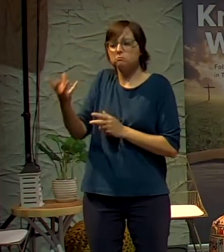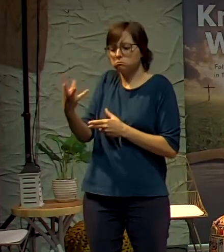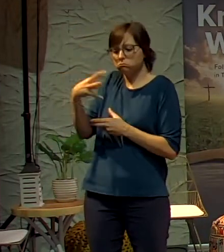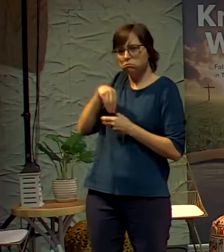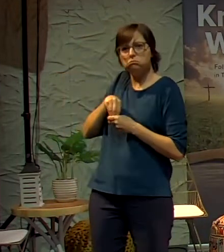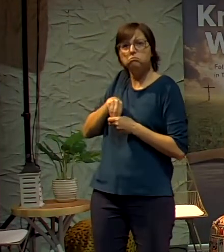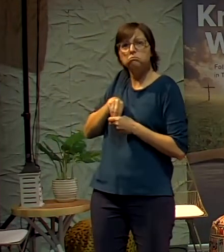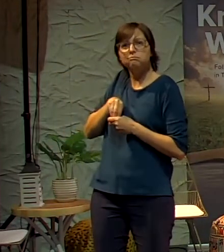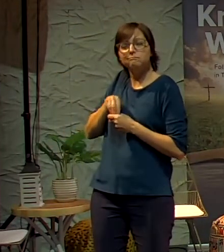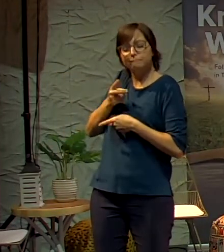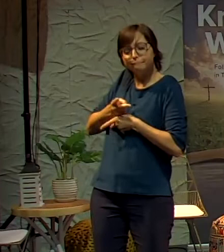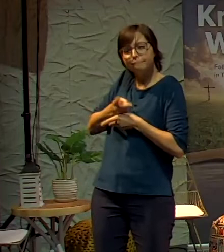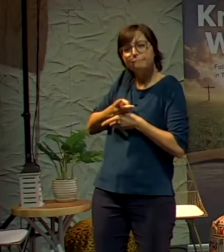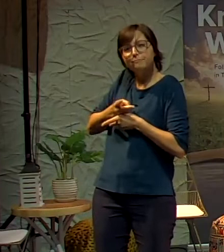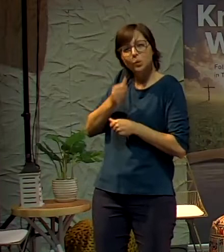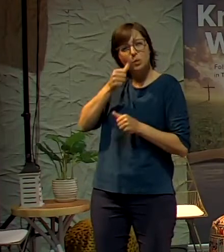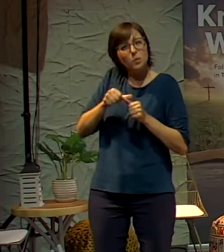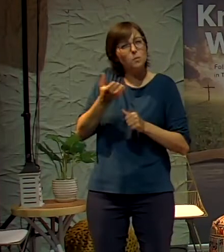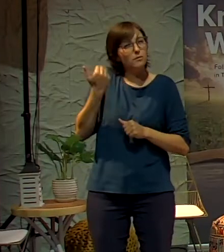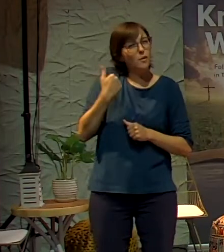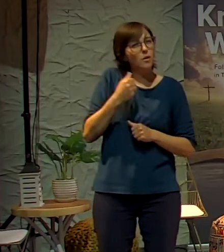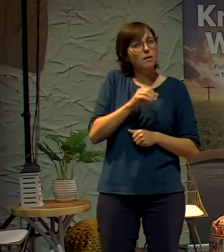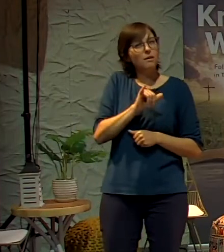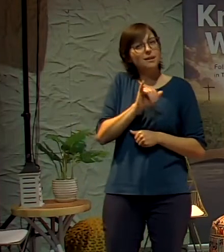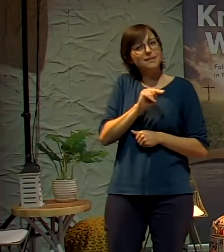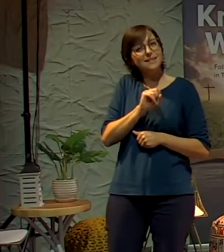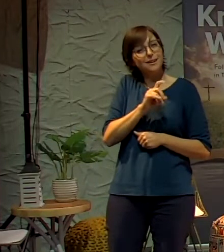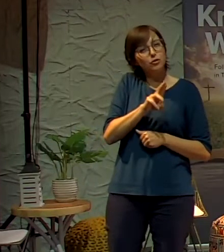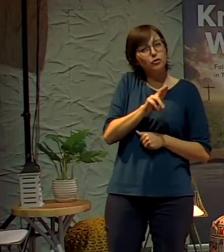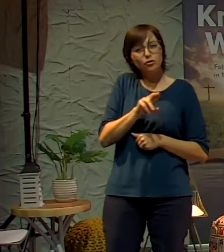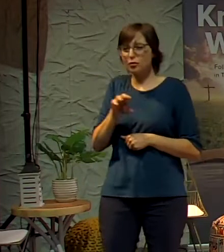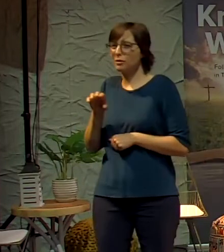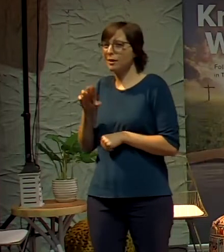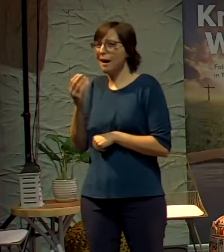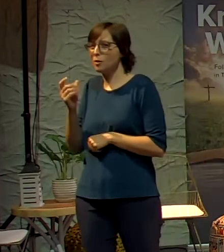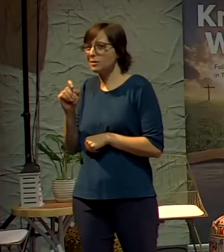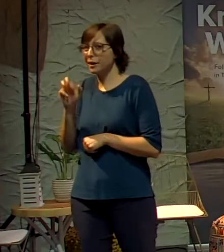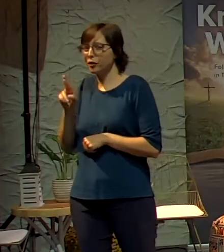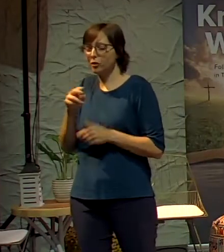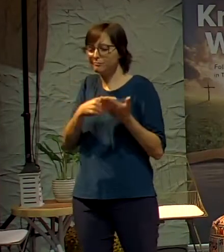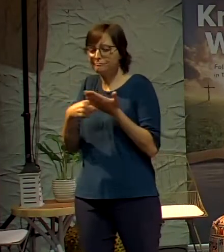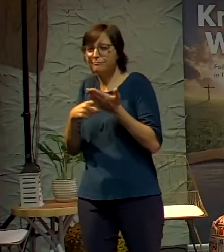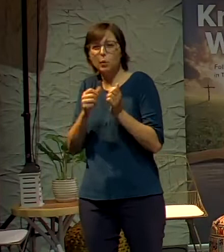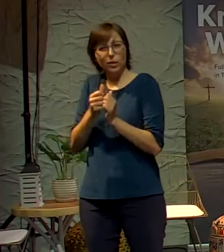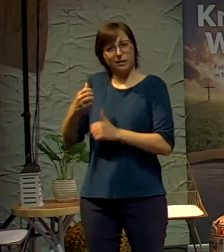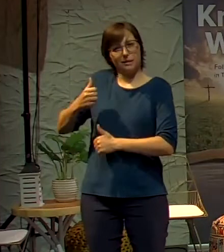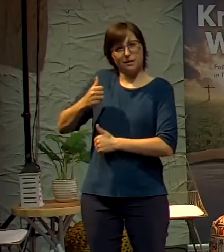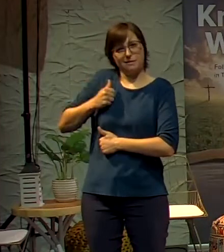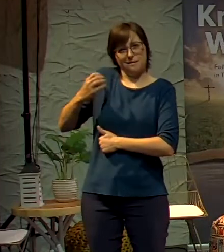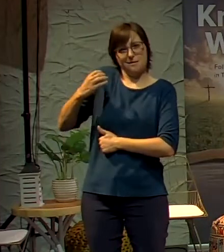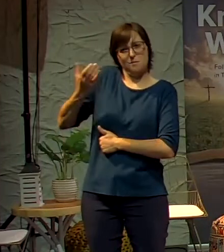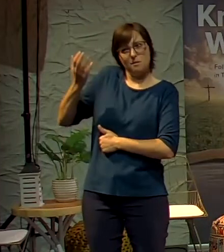Remember when he talked about outsiders and insiders with the captain of the guard? He's saying the same thing here, only with another